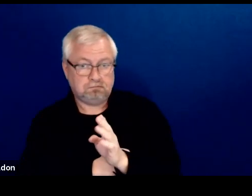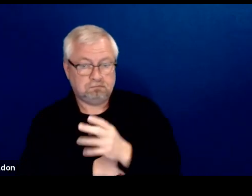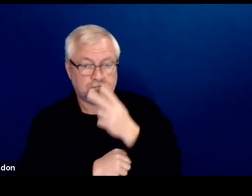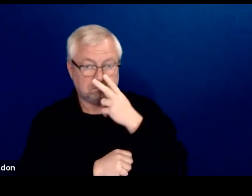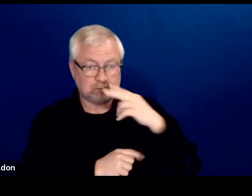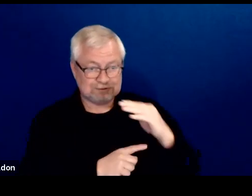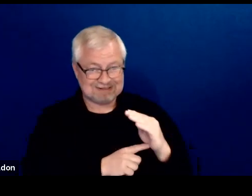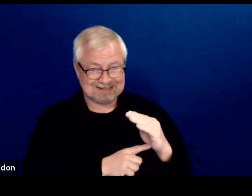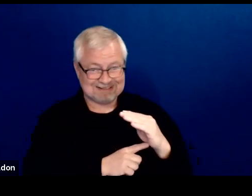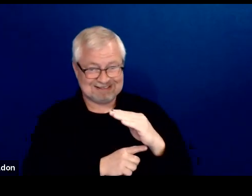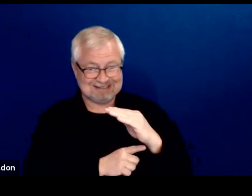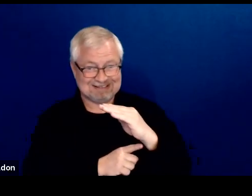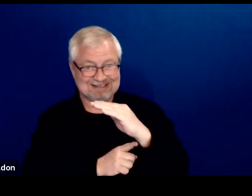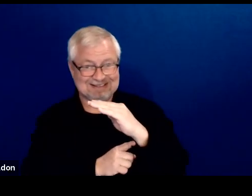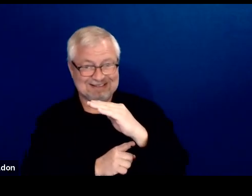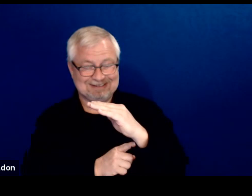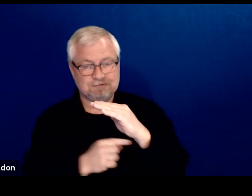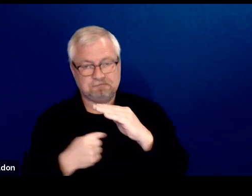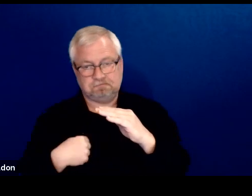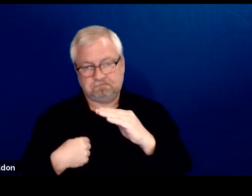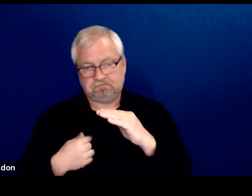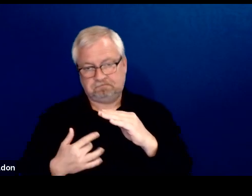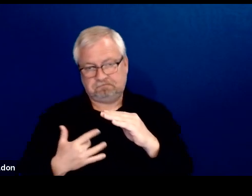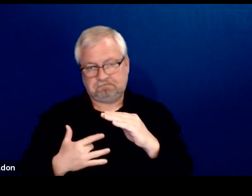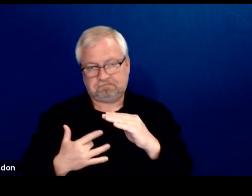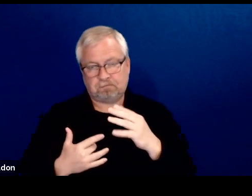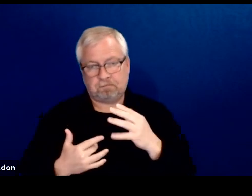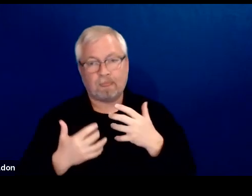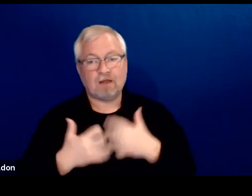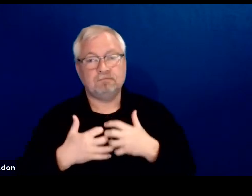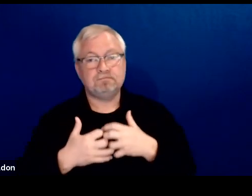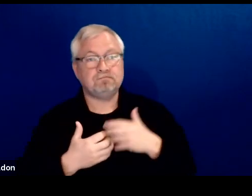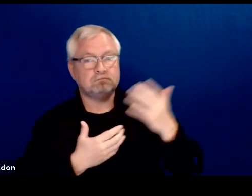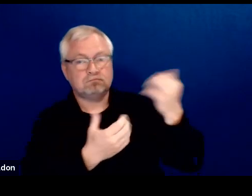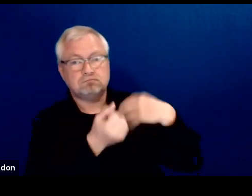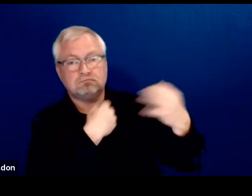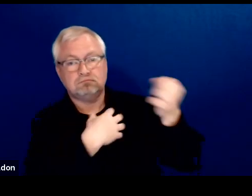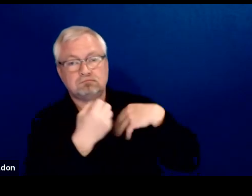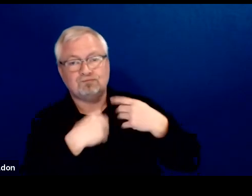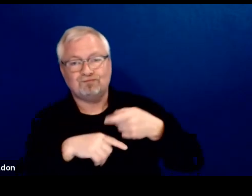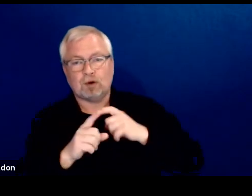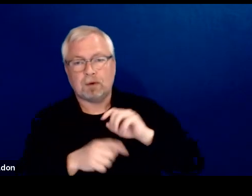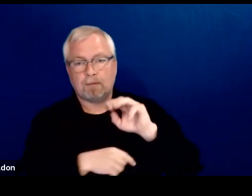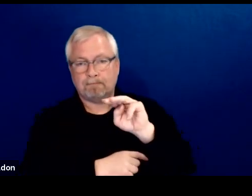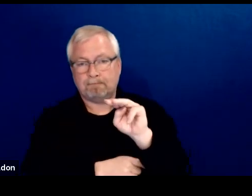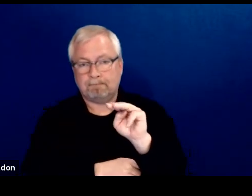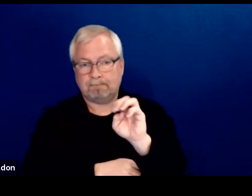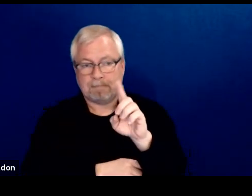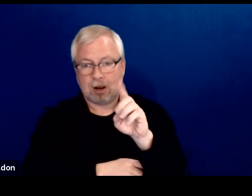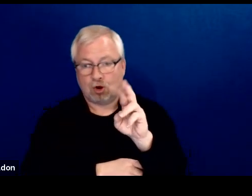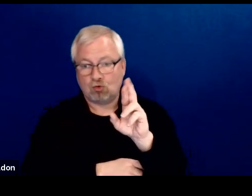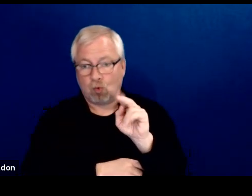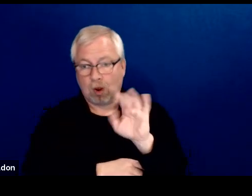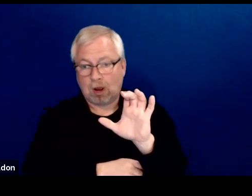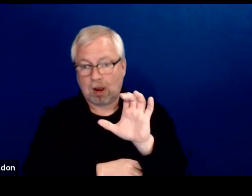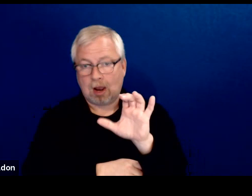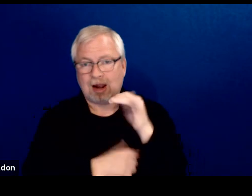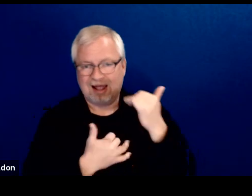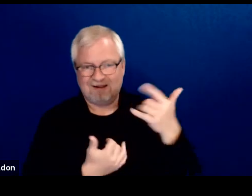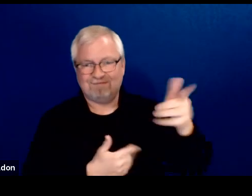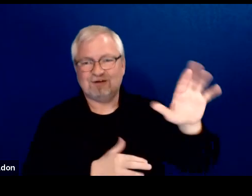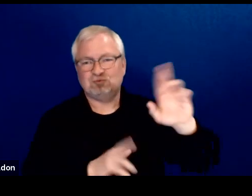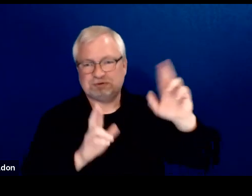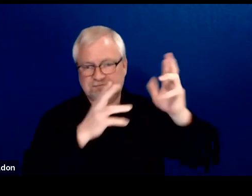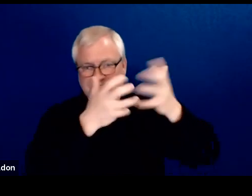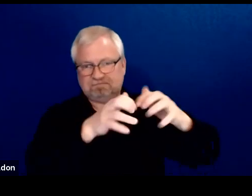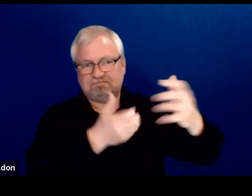going to come from Medtronic, who has already committed and already delivered some to us. So that procurement feels more secure to us. The ones going out